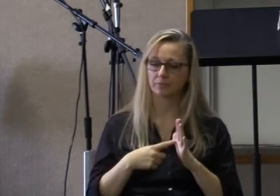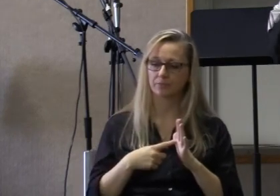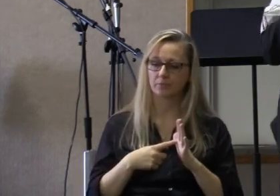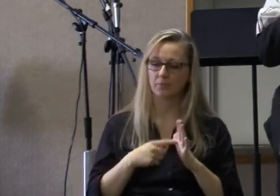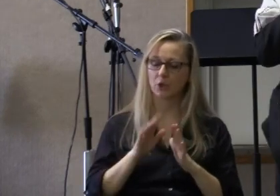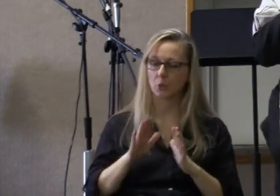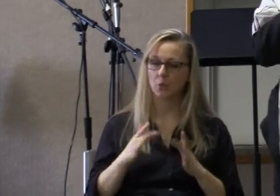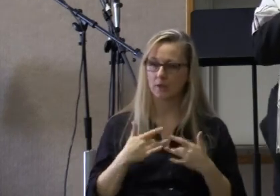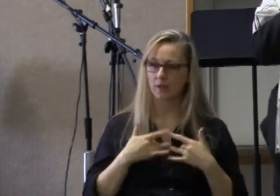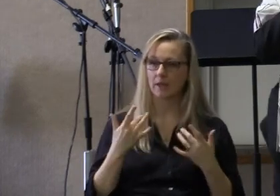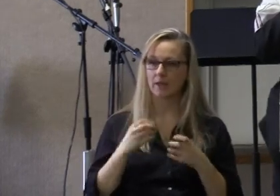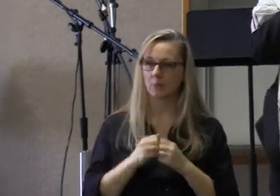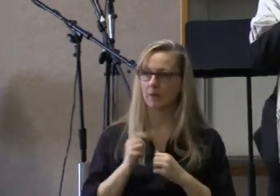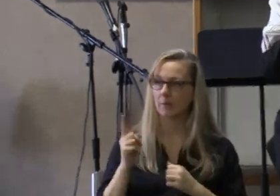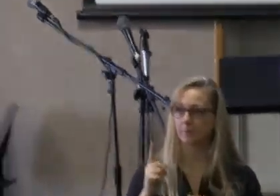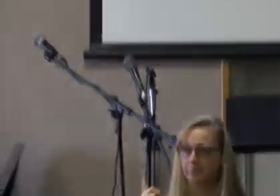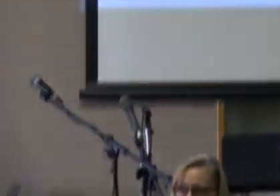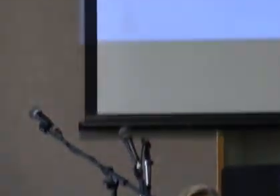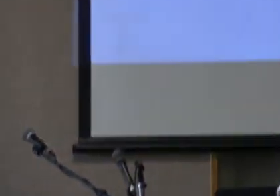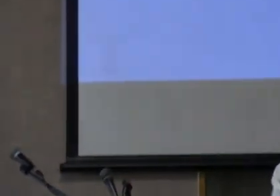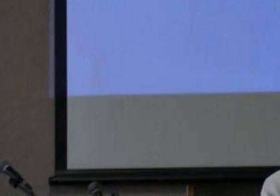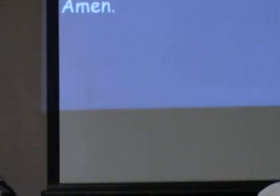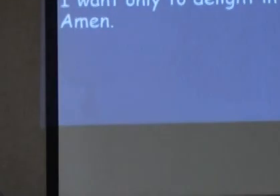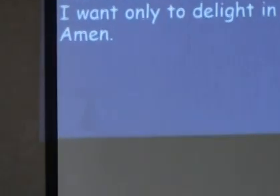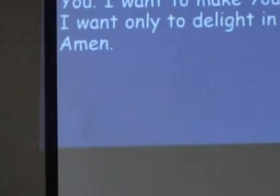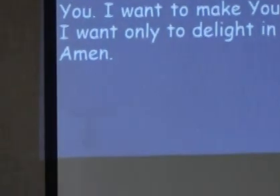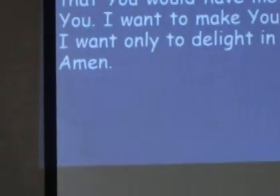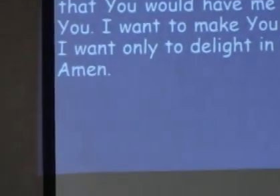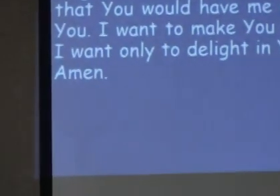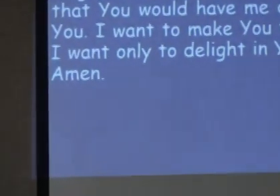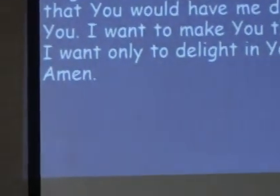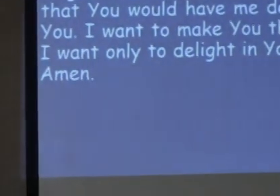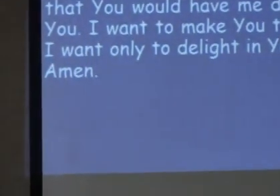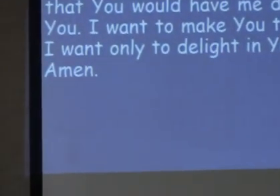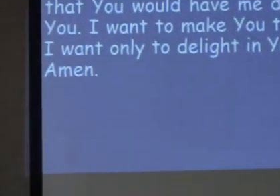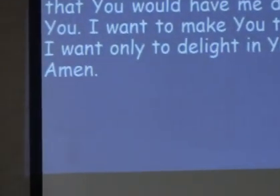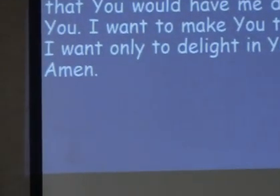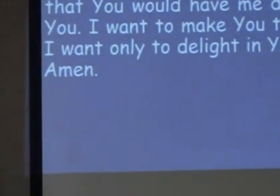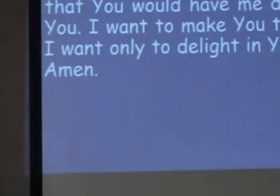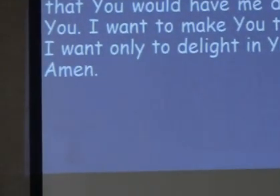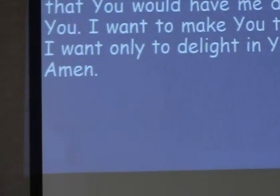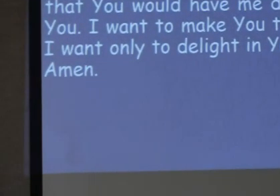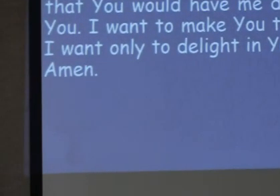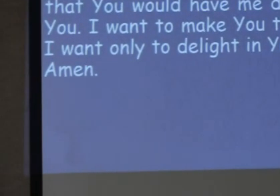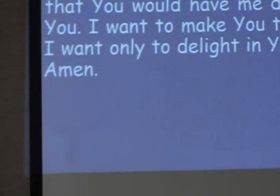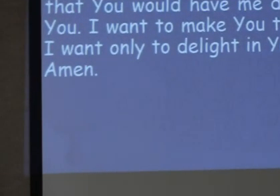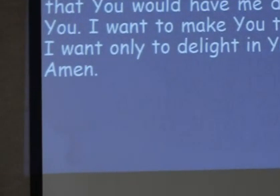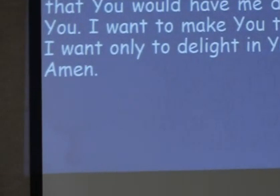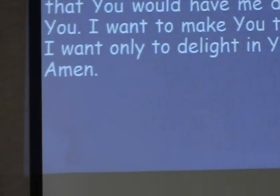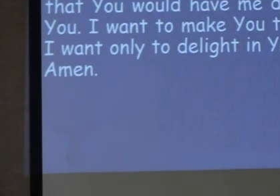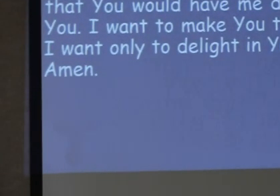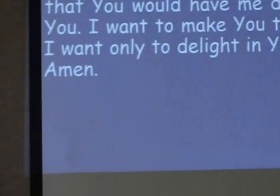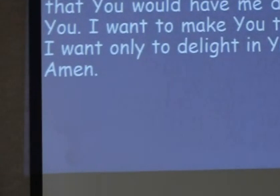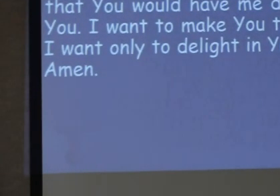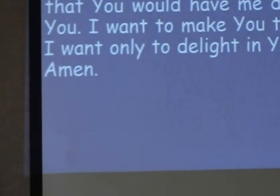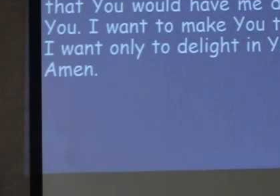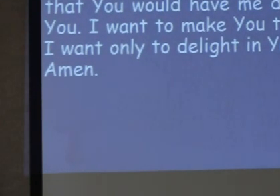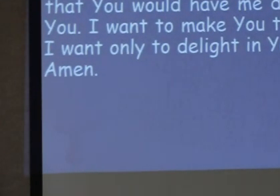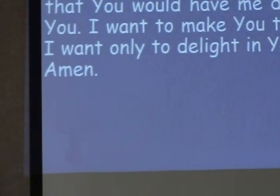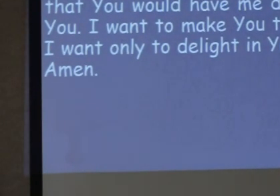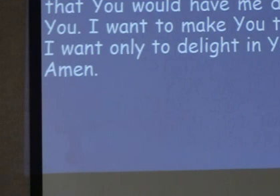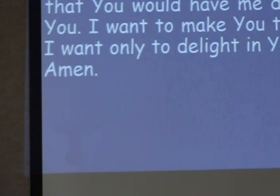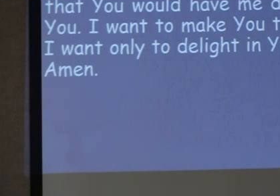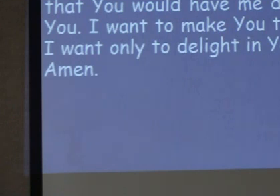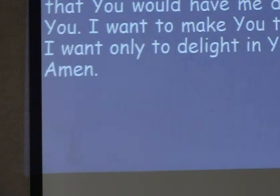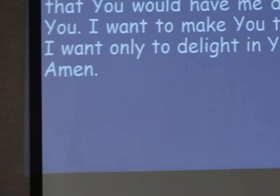together. Dear Heavenly Father, I confess that at times I do not delight in you.